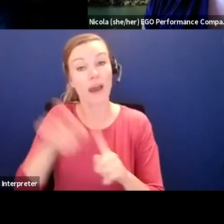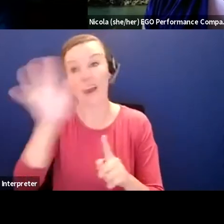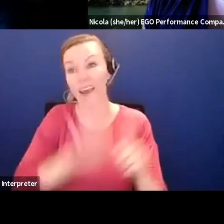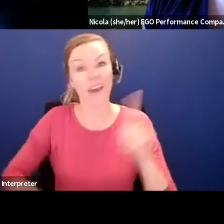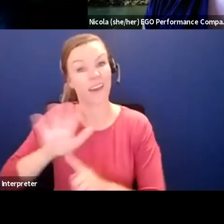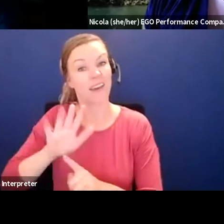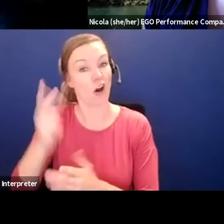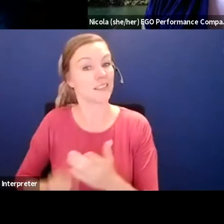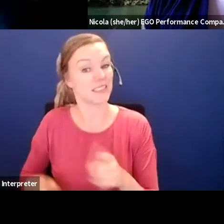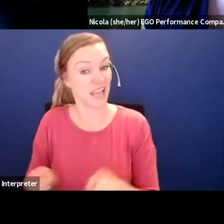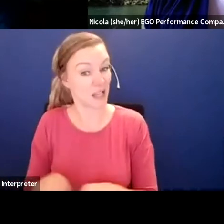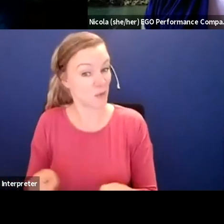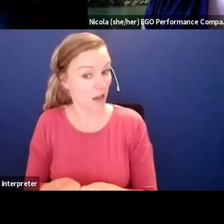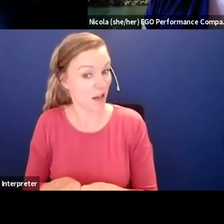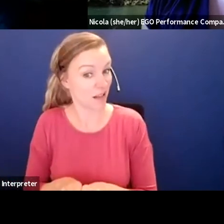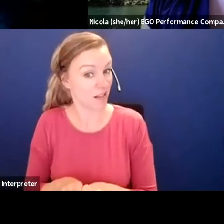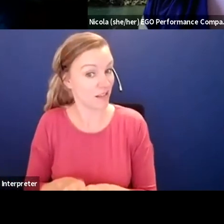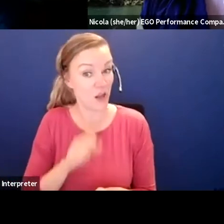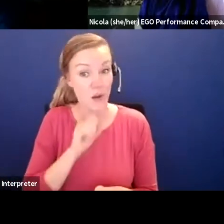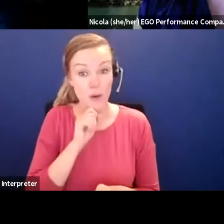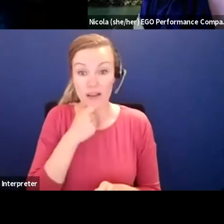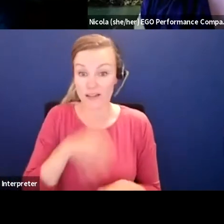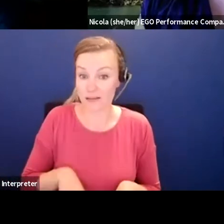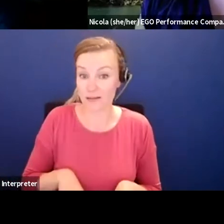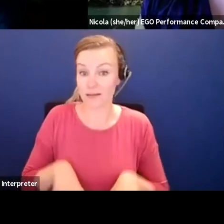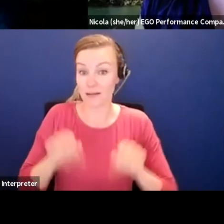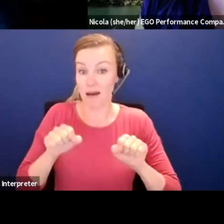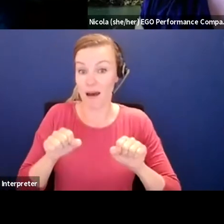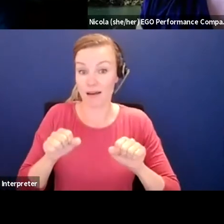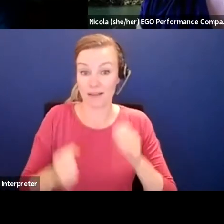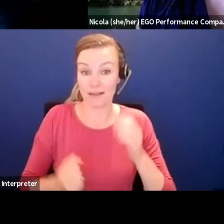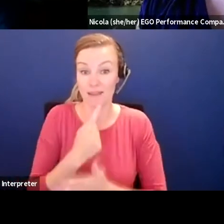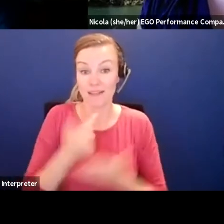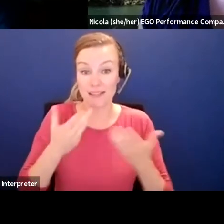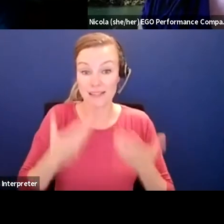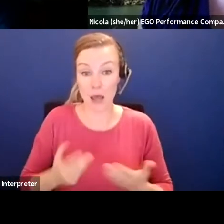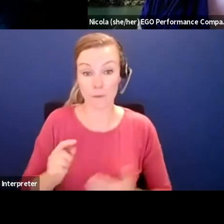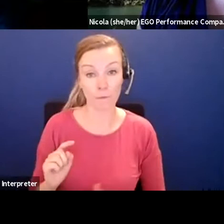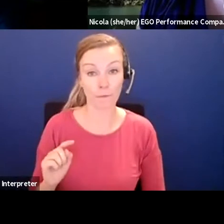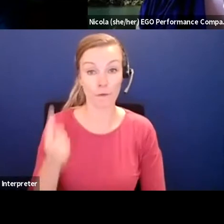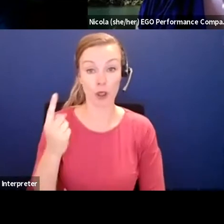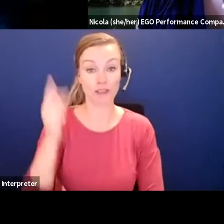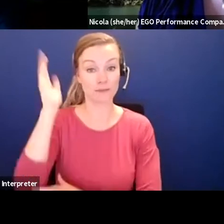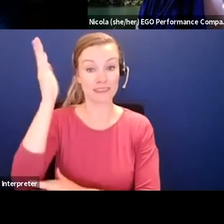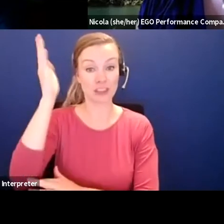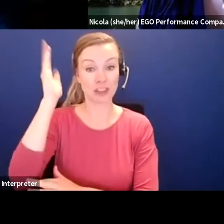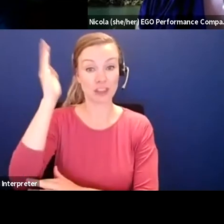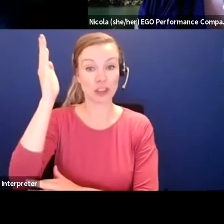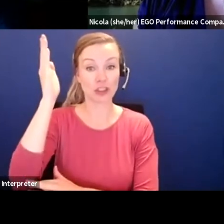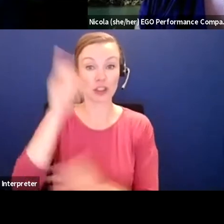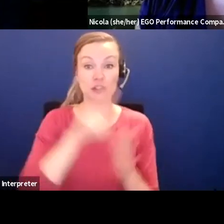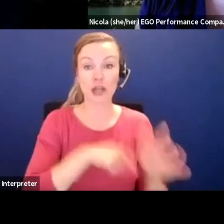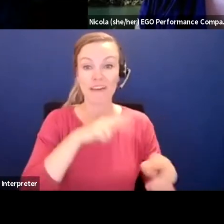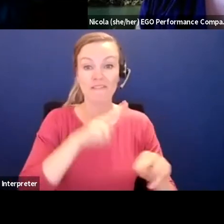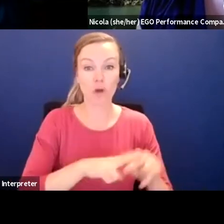well. So to kick off the event today in the first pitch, we have Jack Folks, and he's